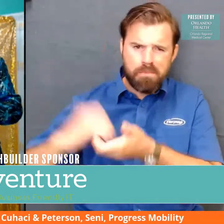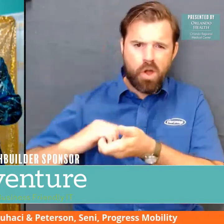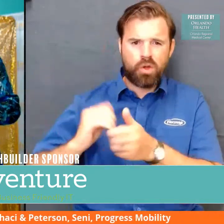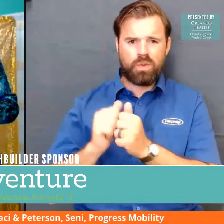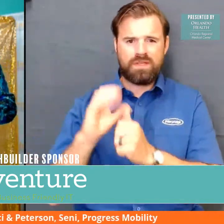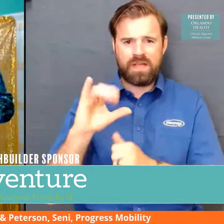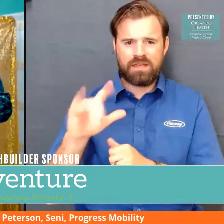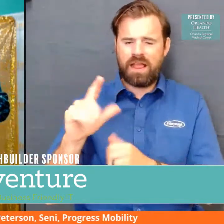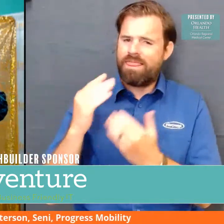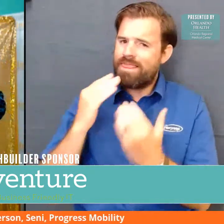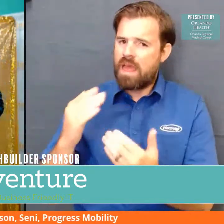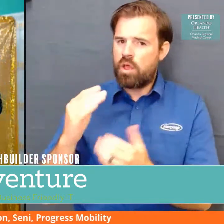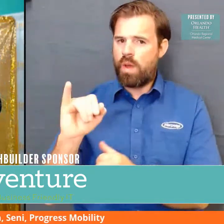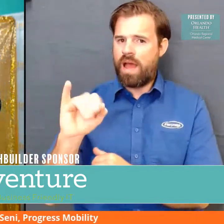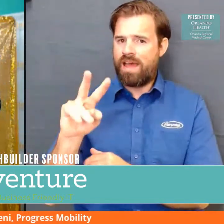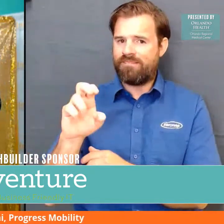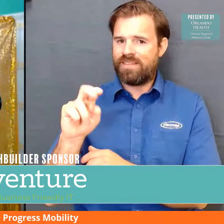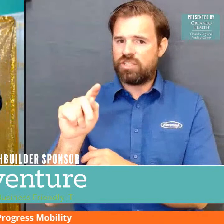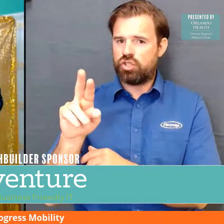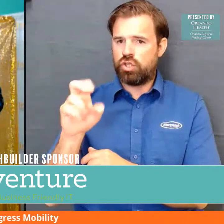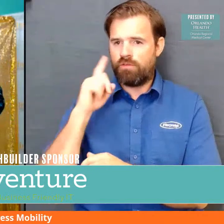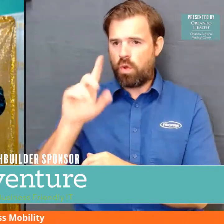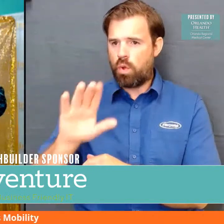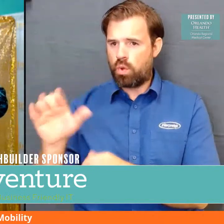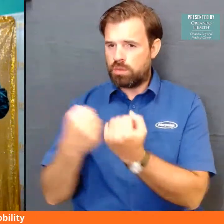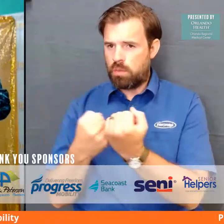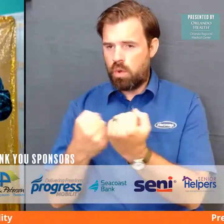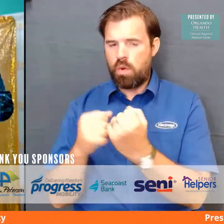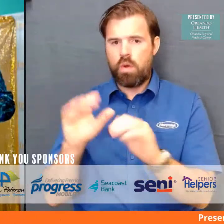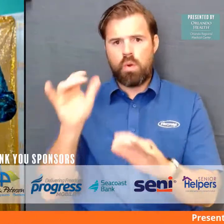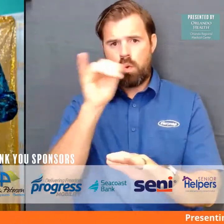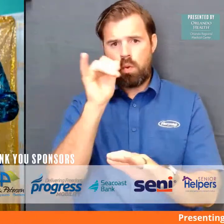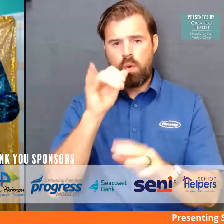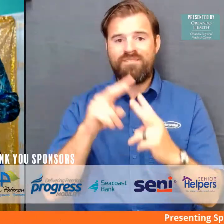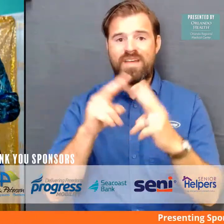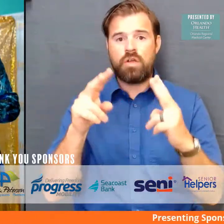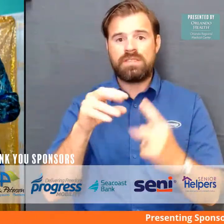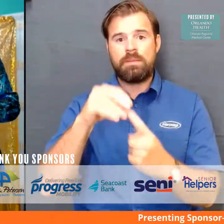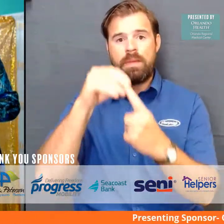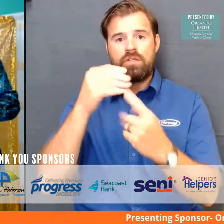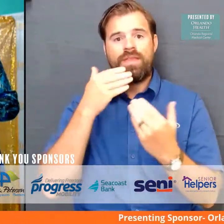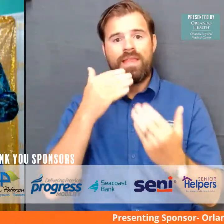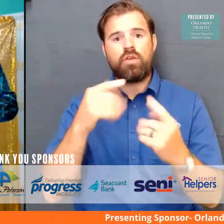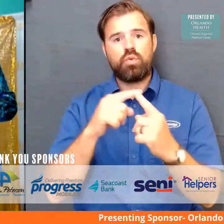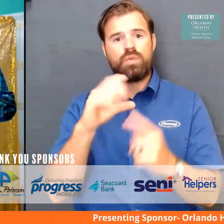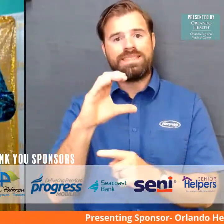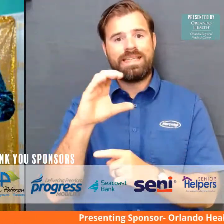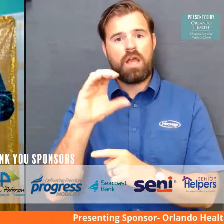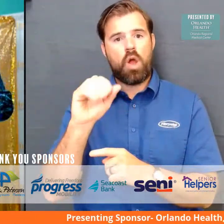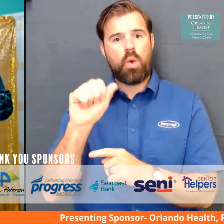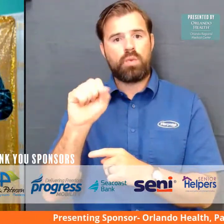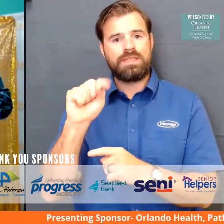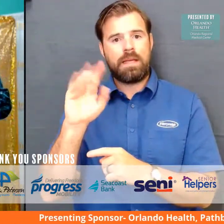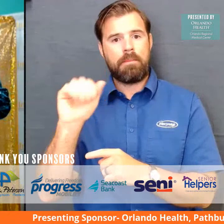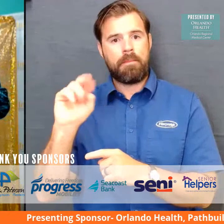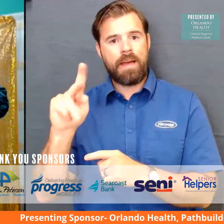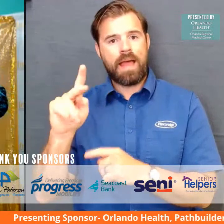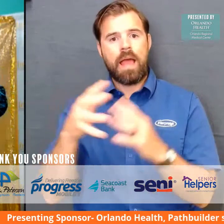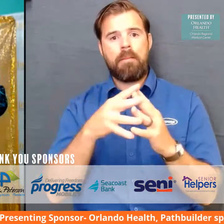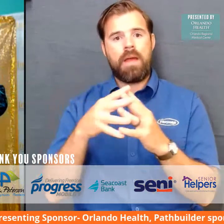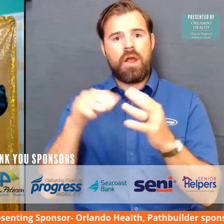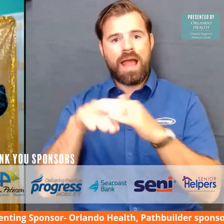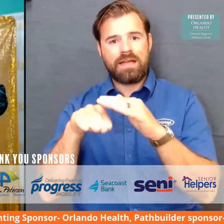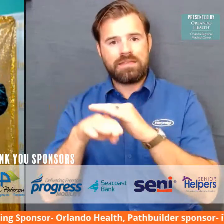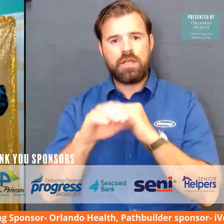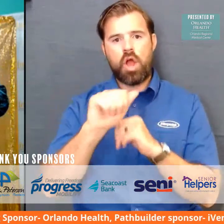you, iVenture, for your support. A very special thank you to Seacoast Bank, American Access, All In